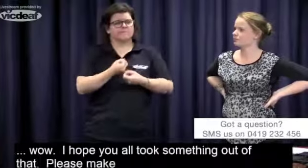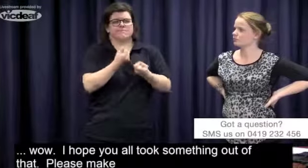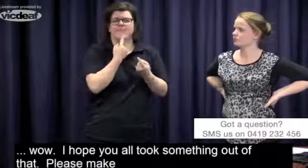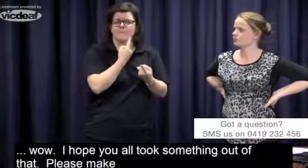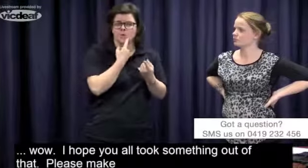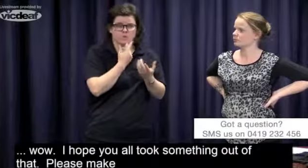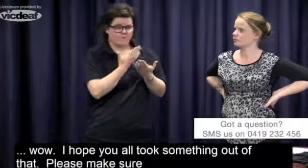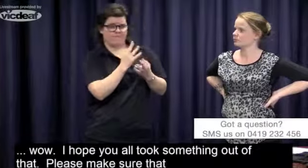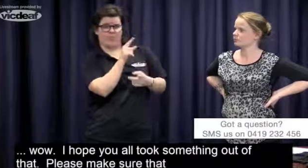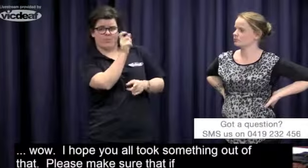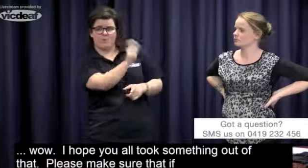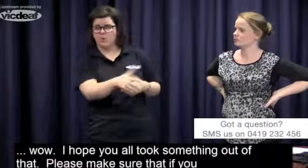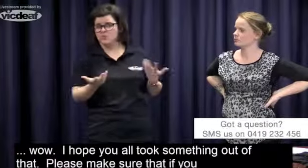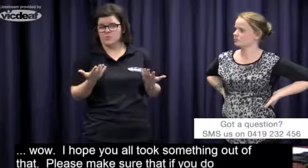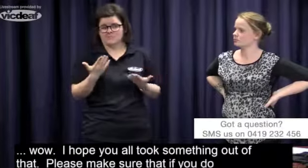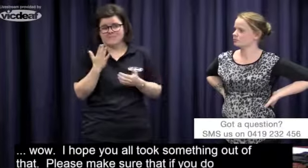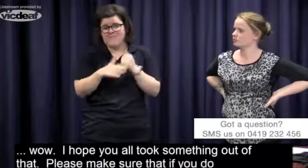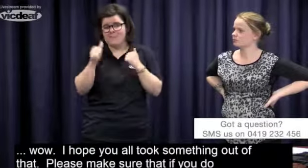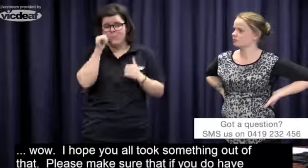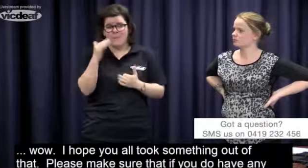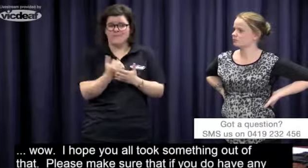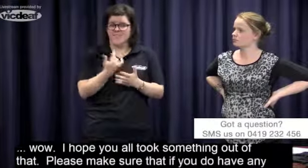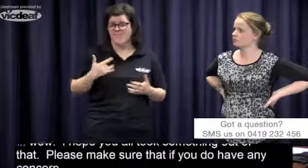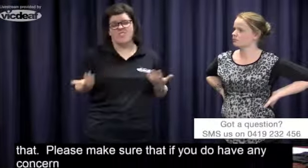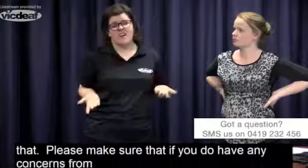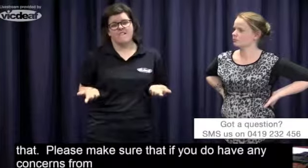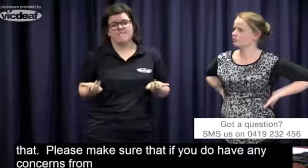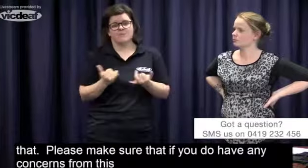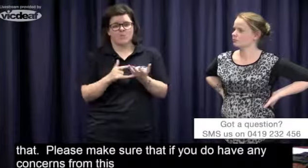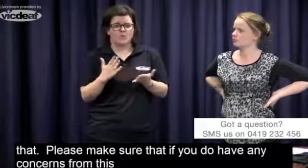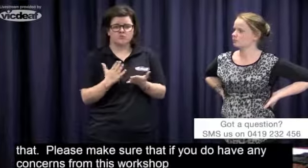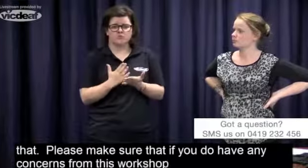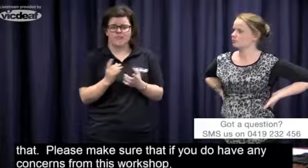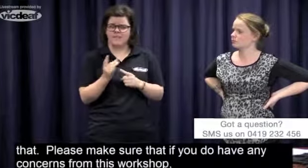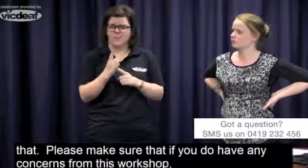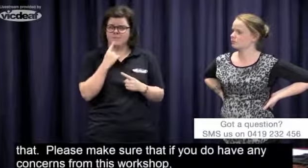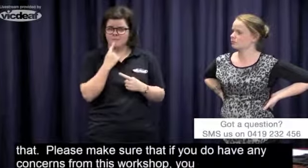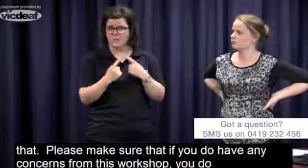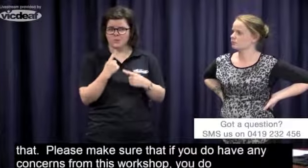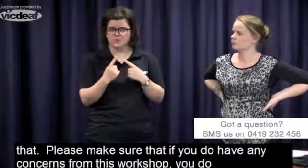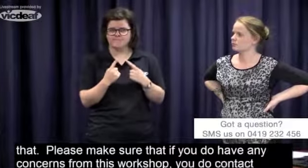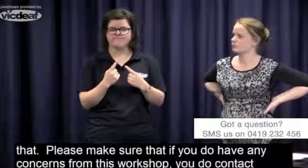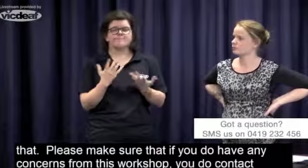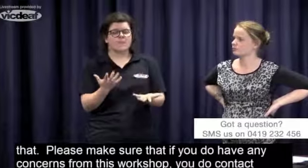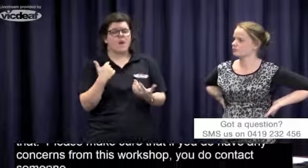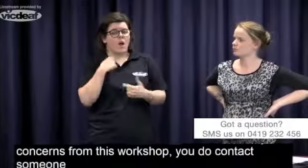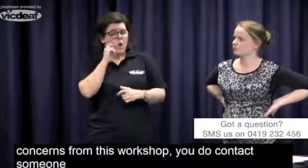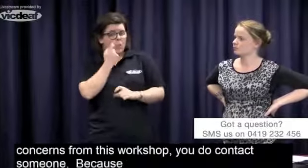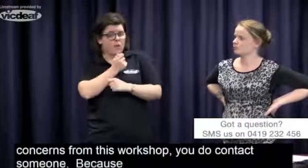concerns from this workshop, you do contact someone, because it's really important to